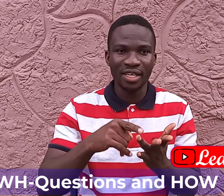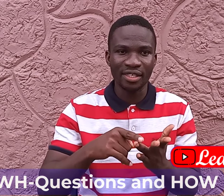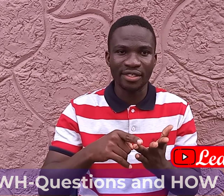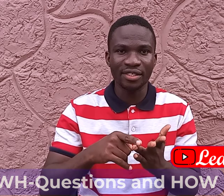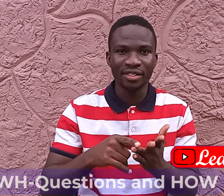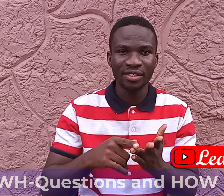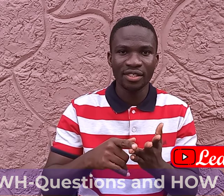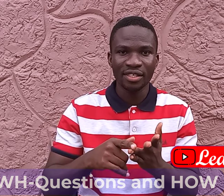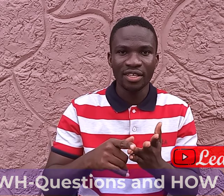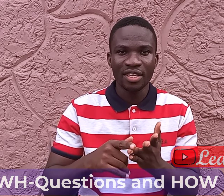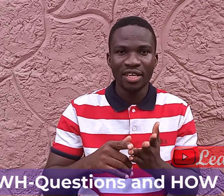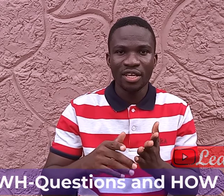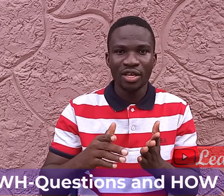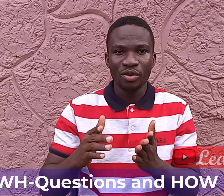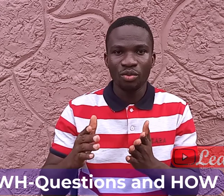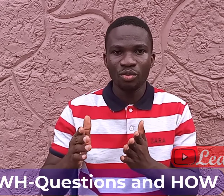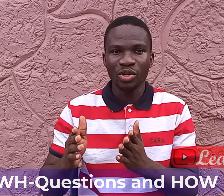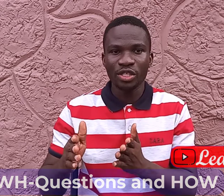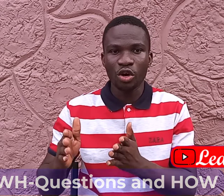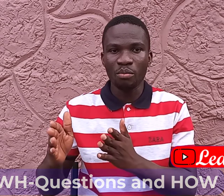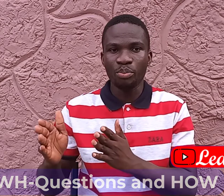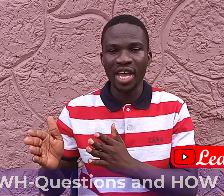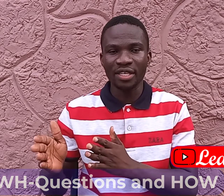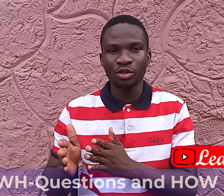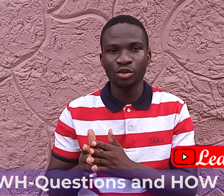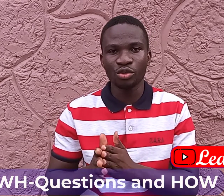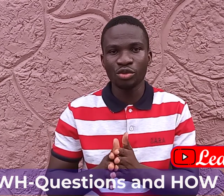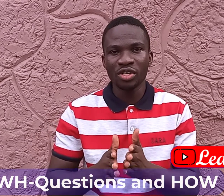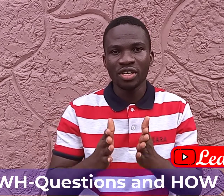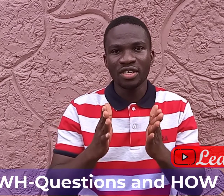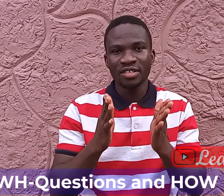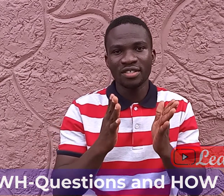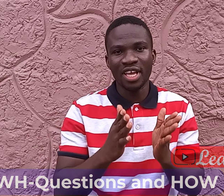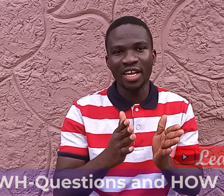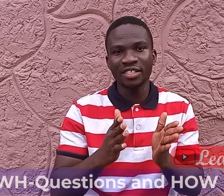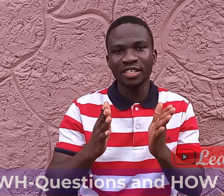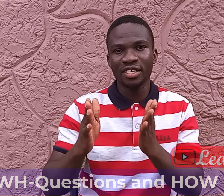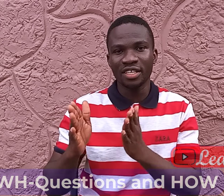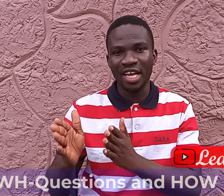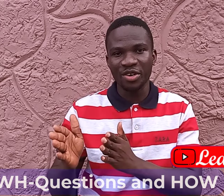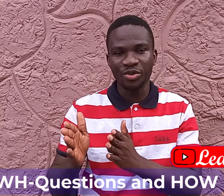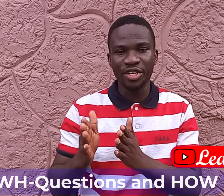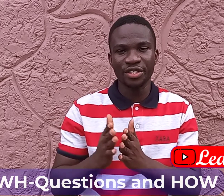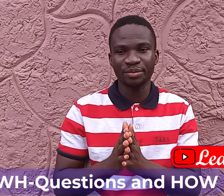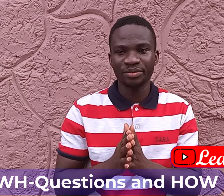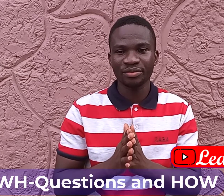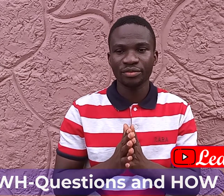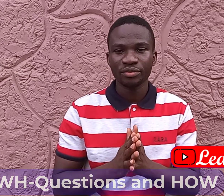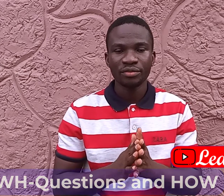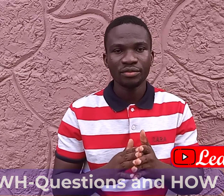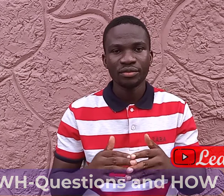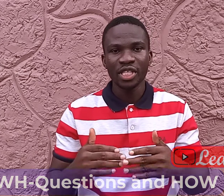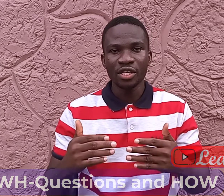English, which is compared to sign language.